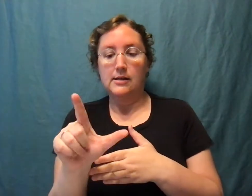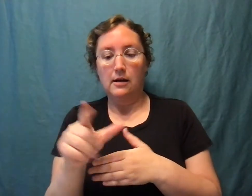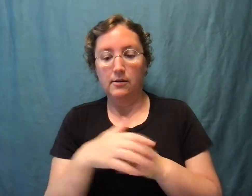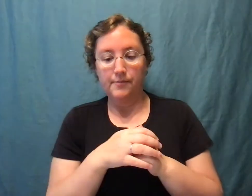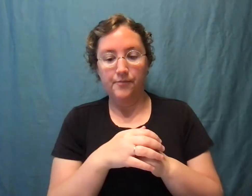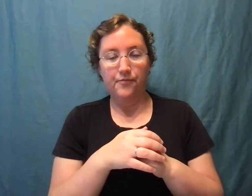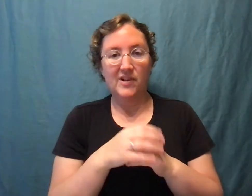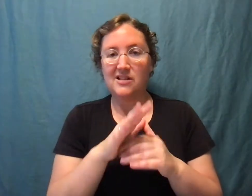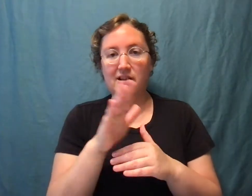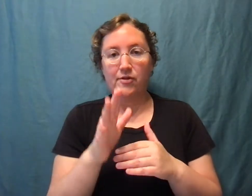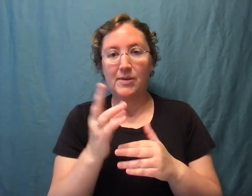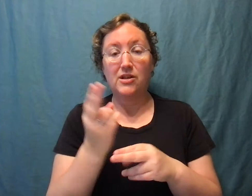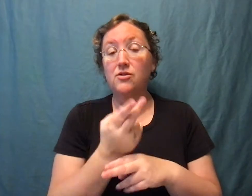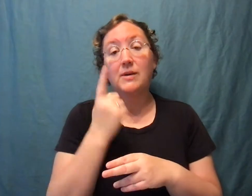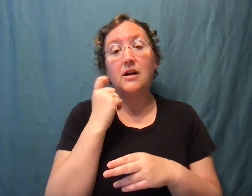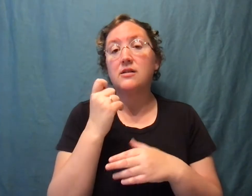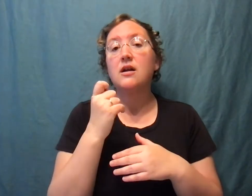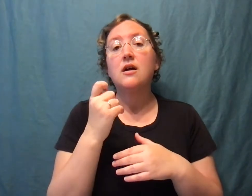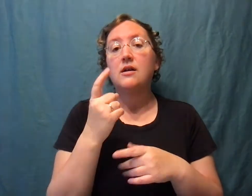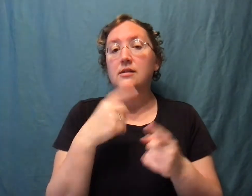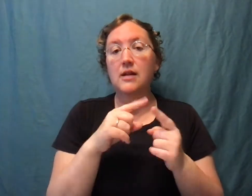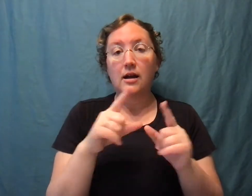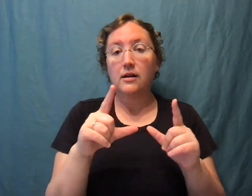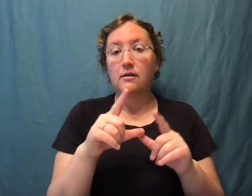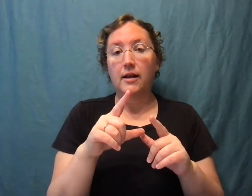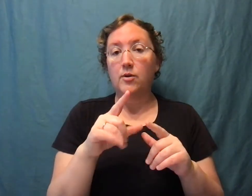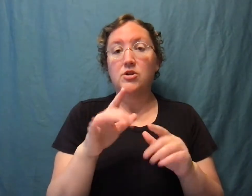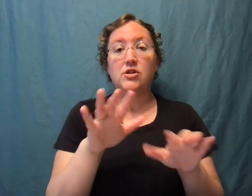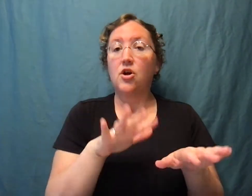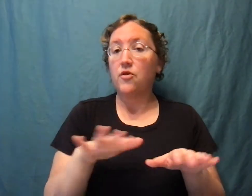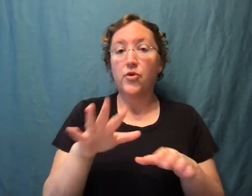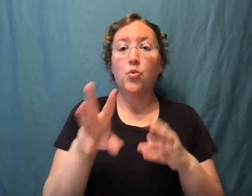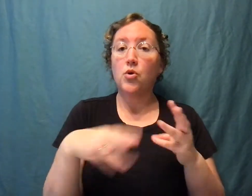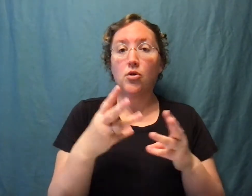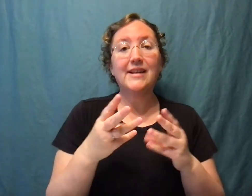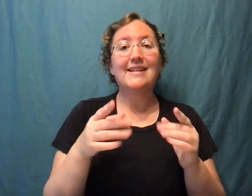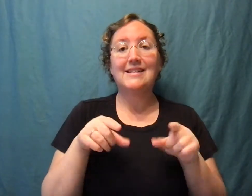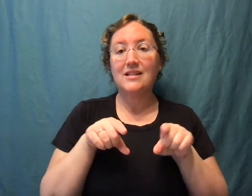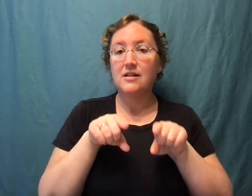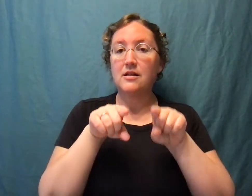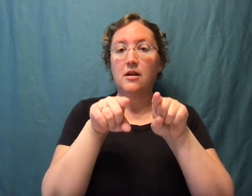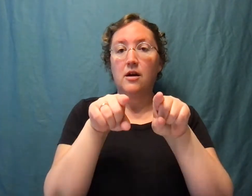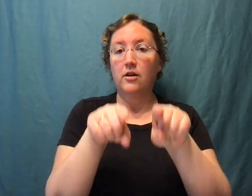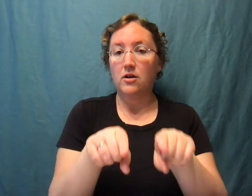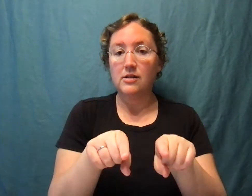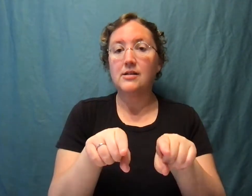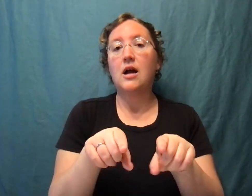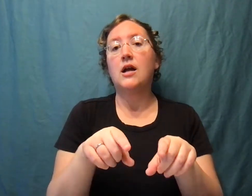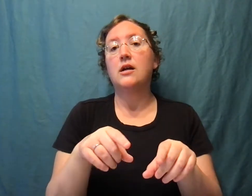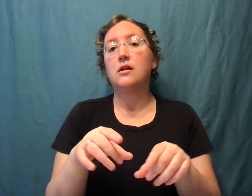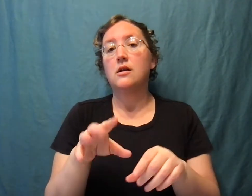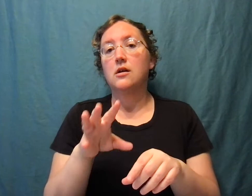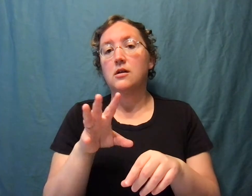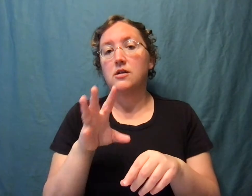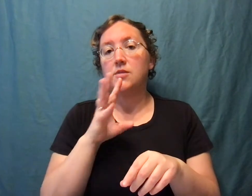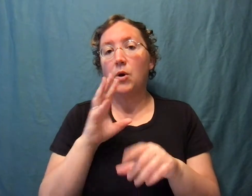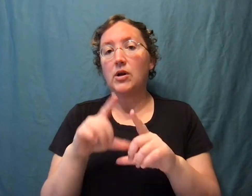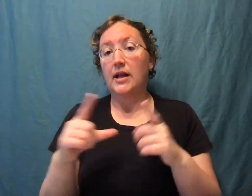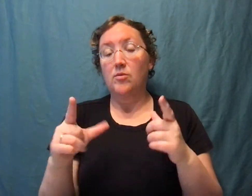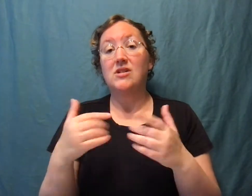ASL. It's never been used because sign languages all over the world exist alongside spoken languages that